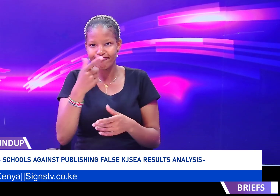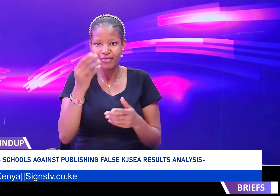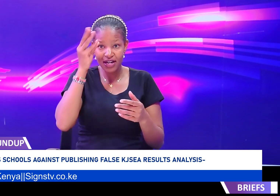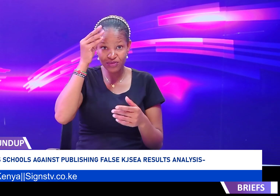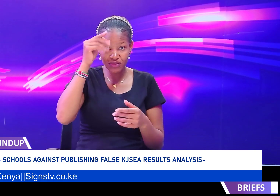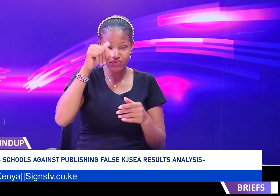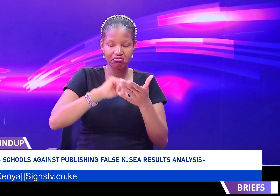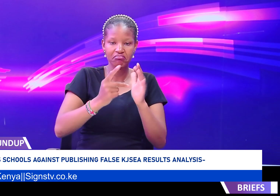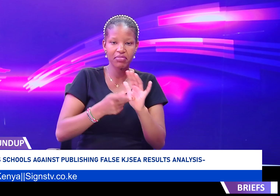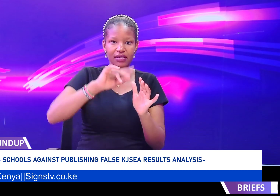KJSEA outcomes.